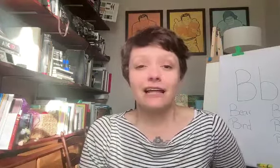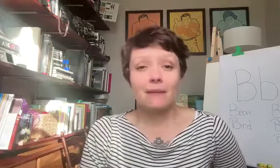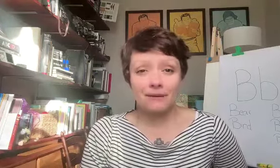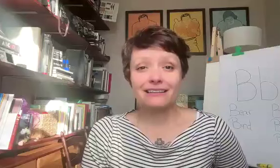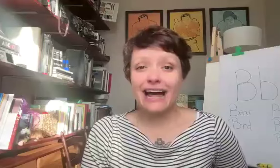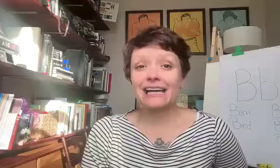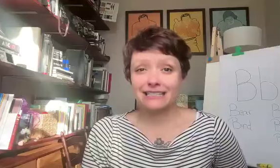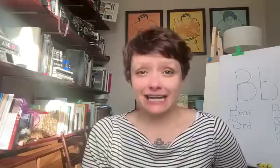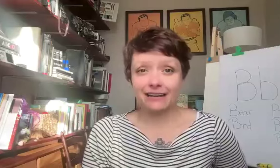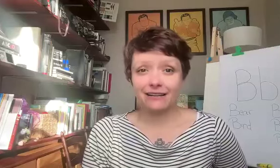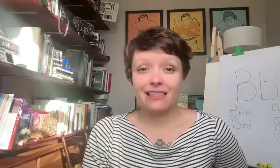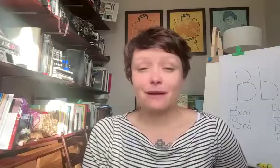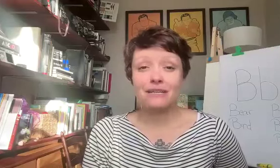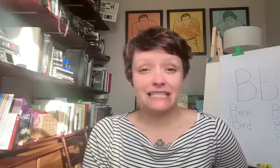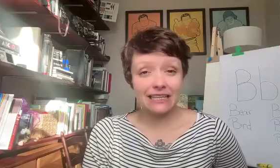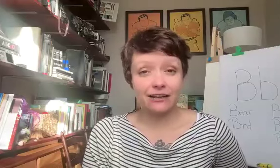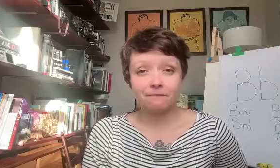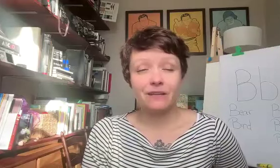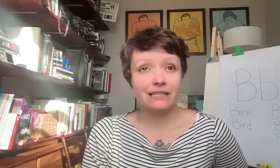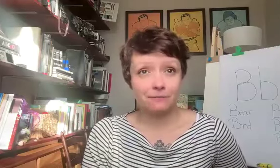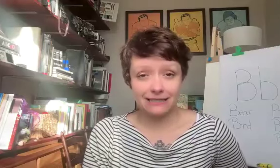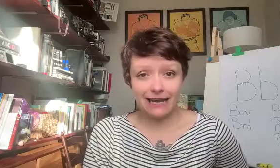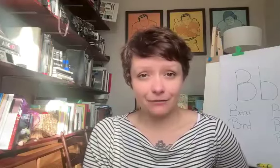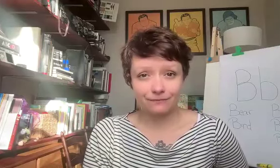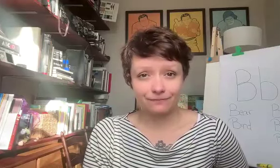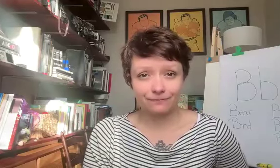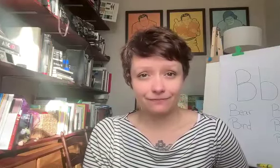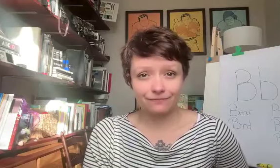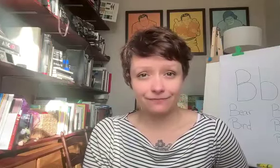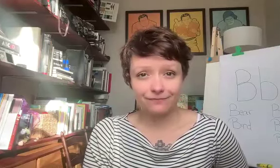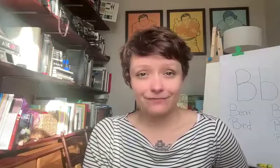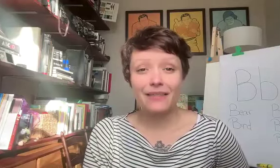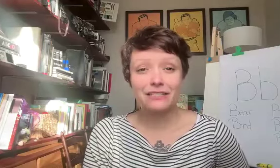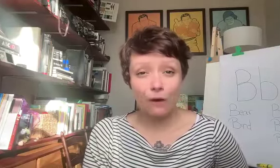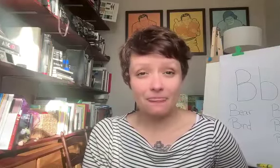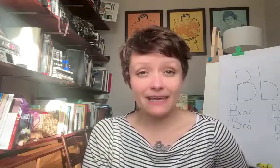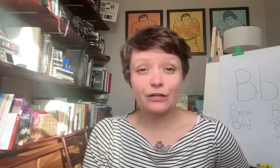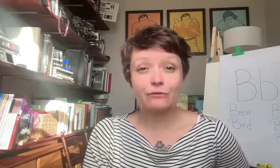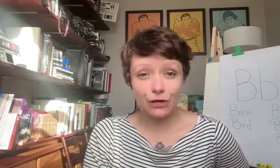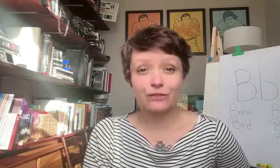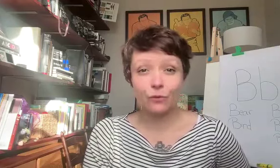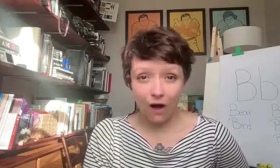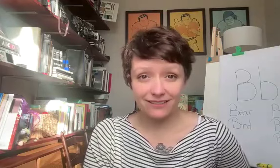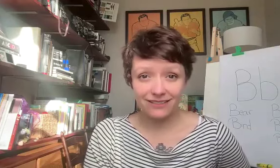It might be the last thing, and they may be sitting there and spacing out. And that's the one thing you don't want.